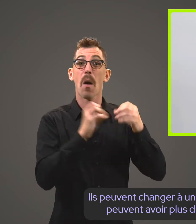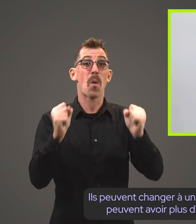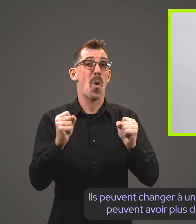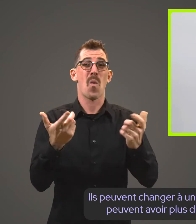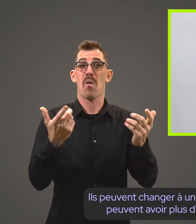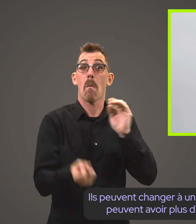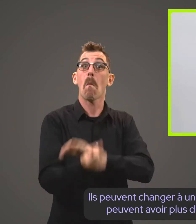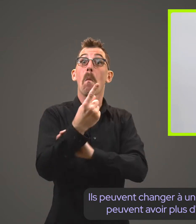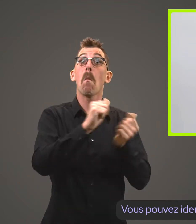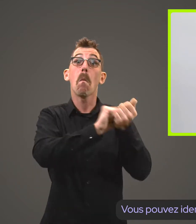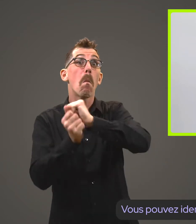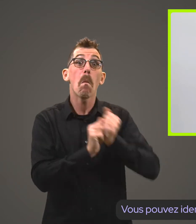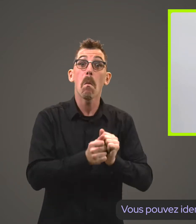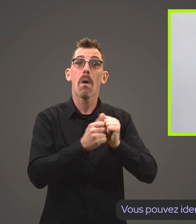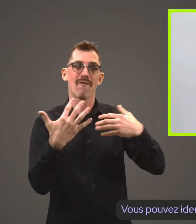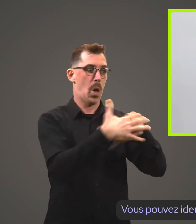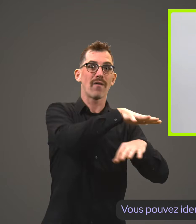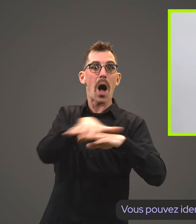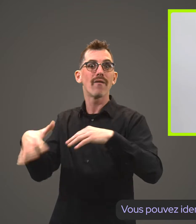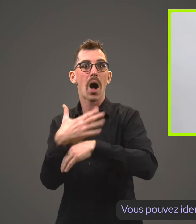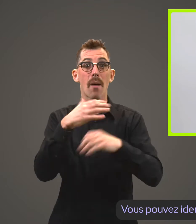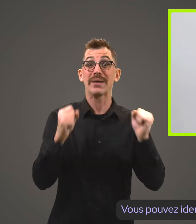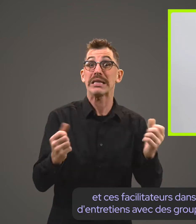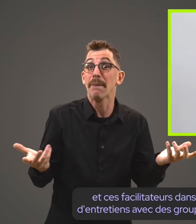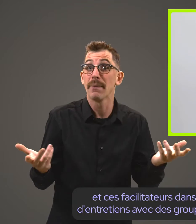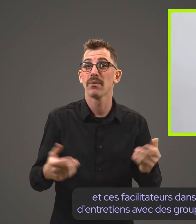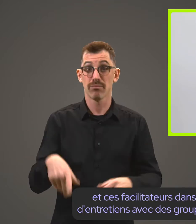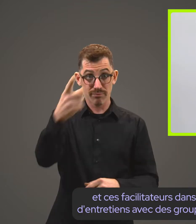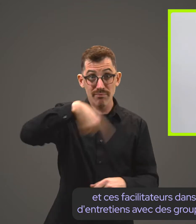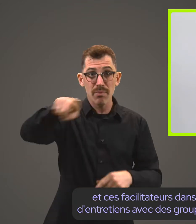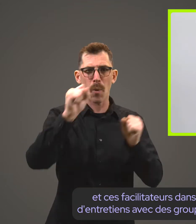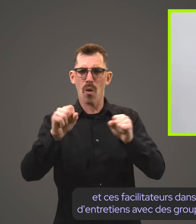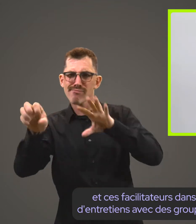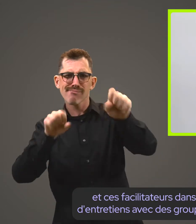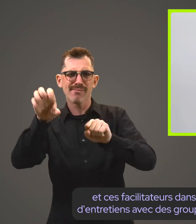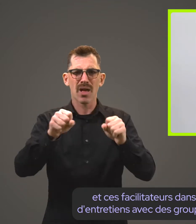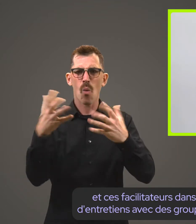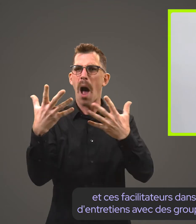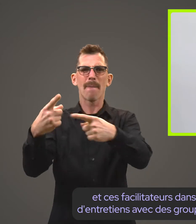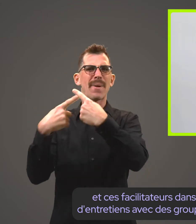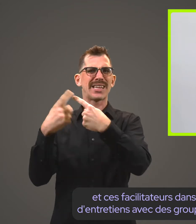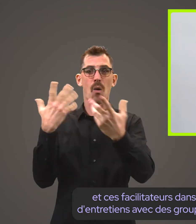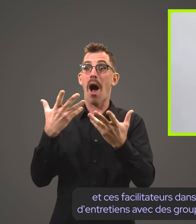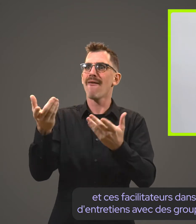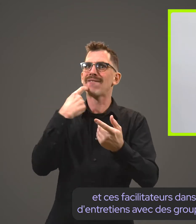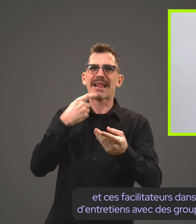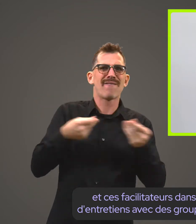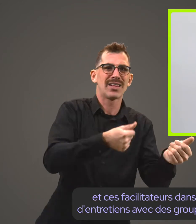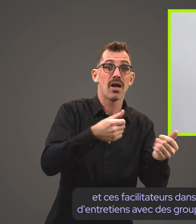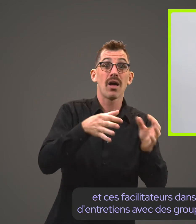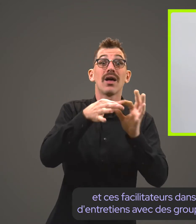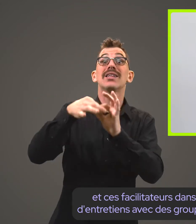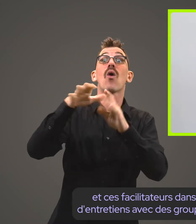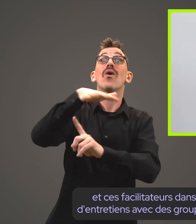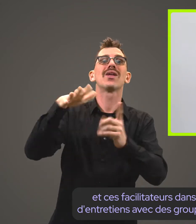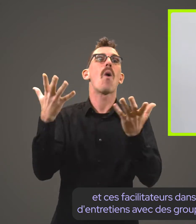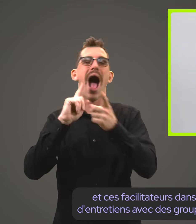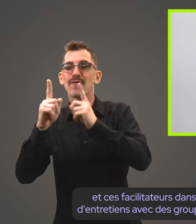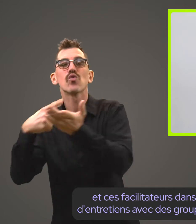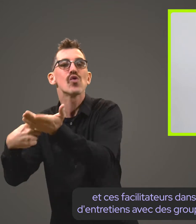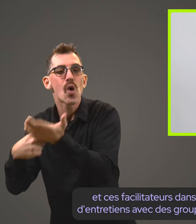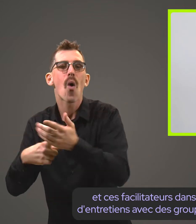than others. You can identify these barriers and facilitators in your setting through focus group,